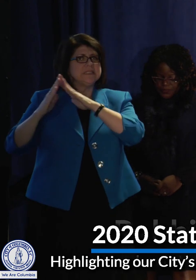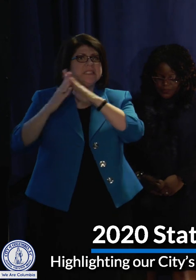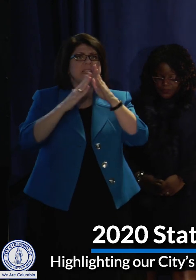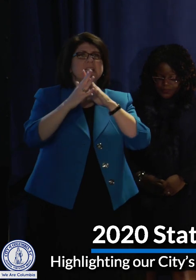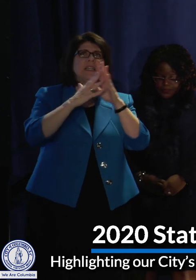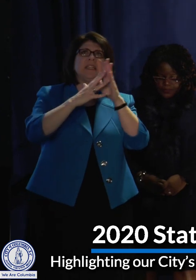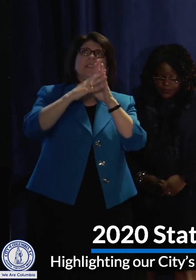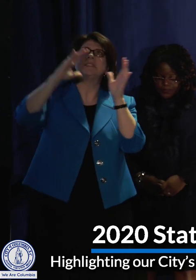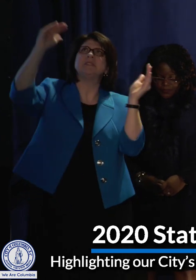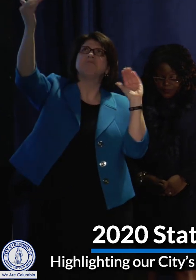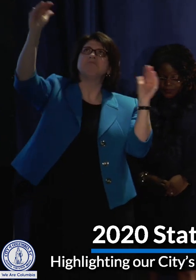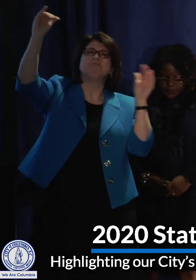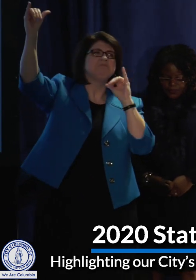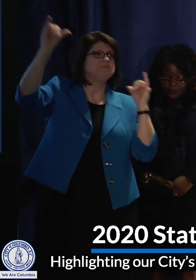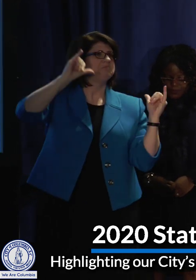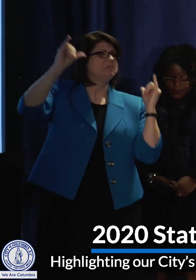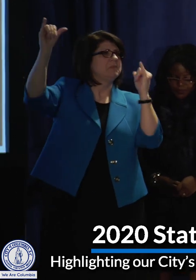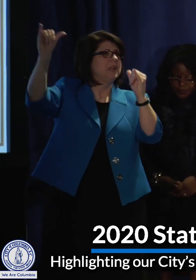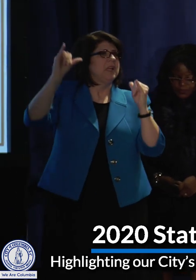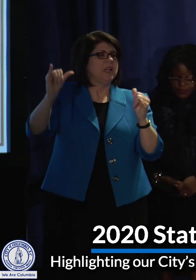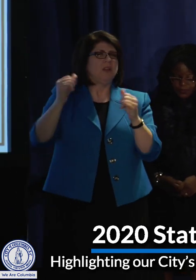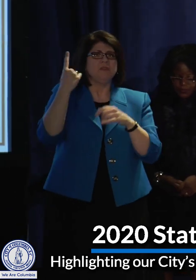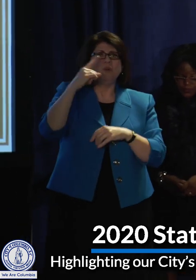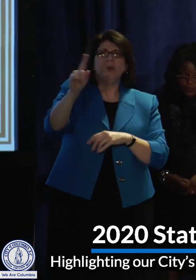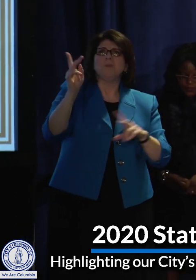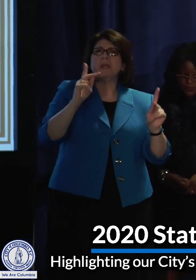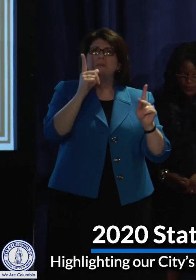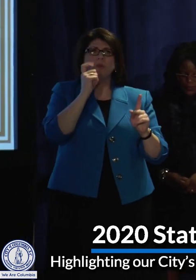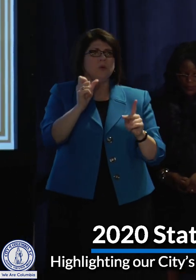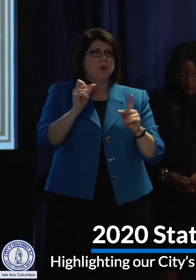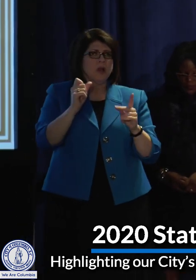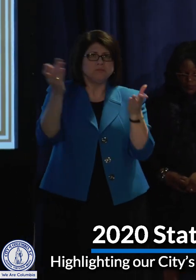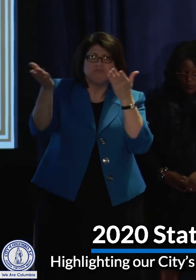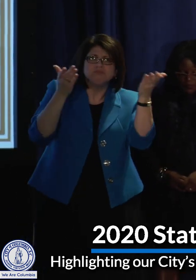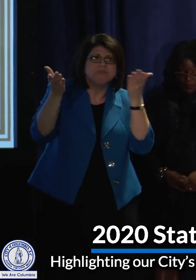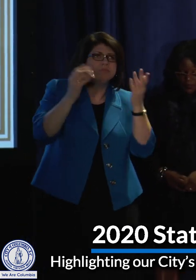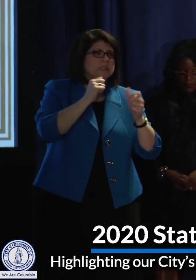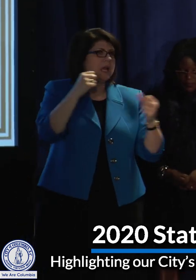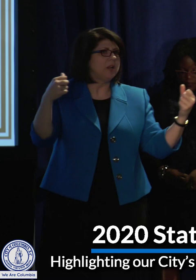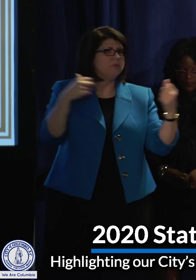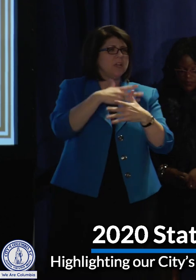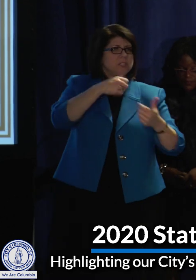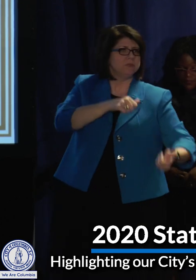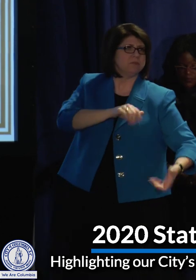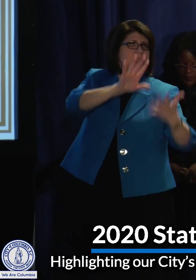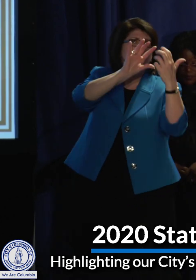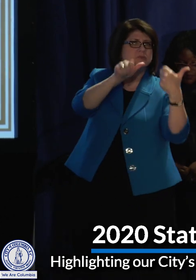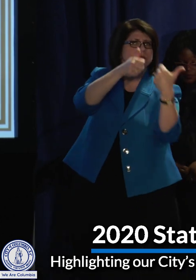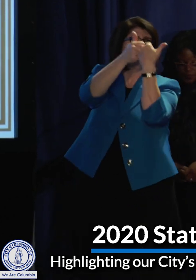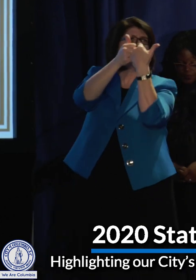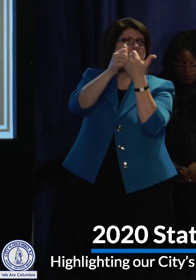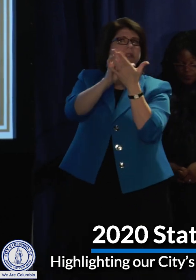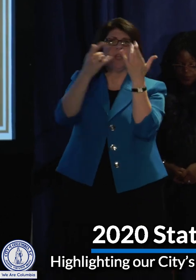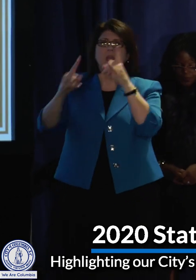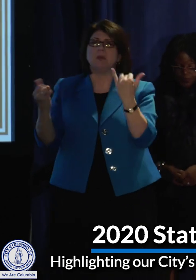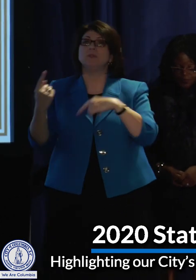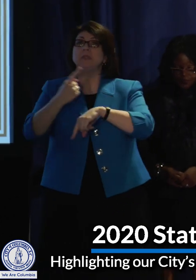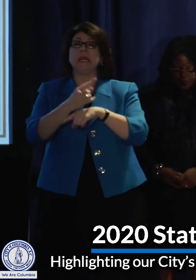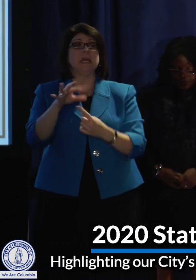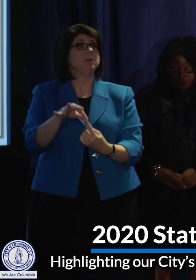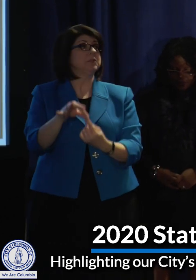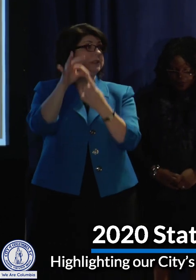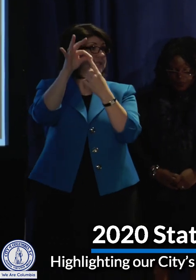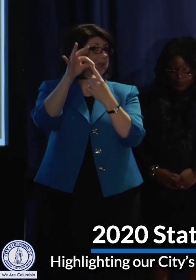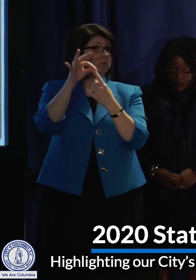for stewards dedicated to justice, unafraid to face the challenges of our day, in